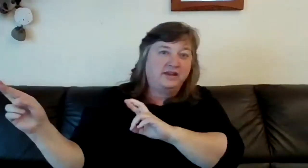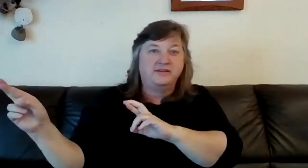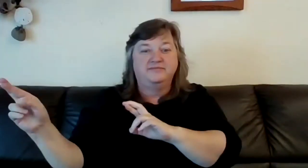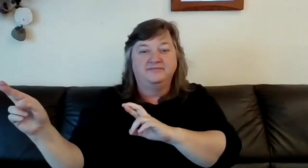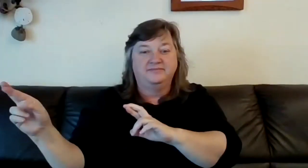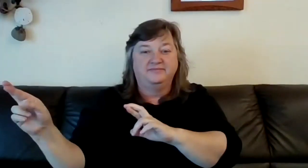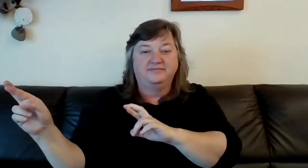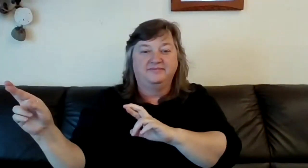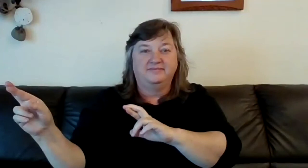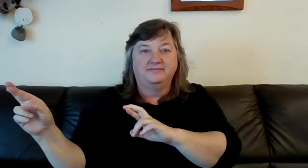Ready.